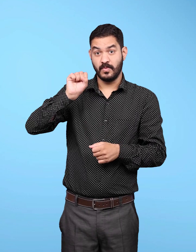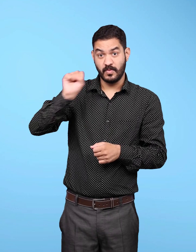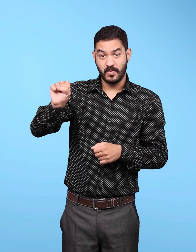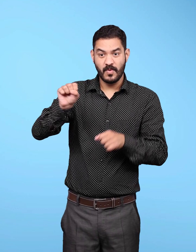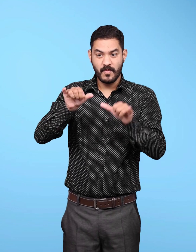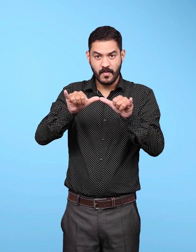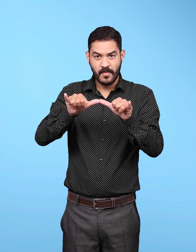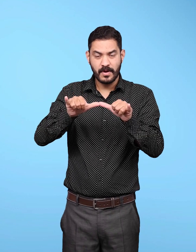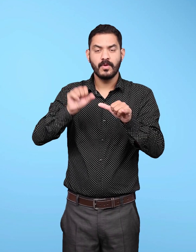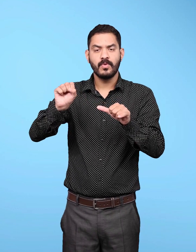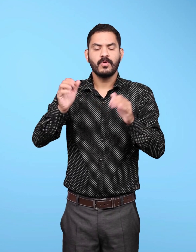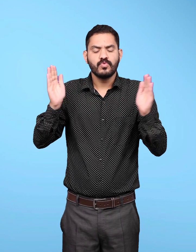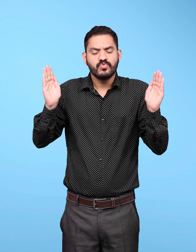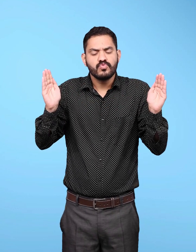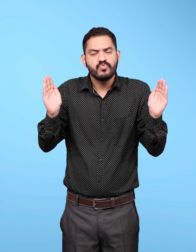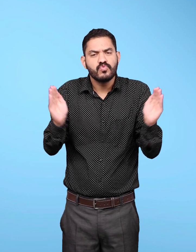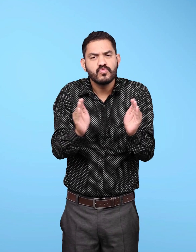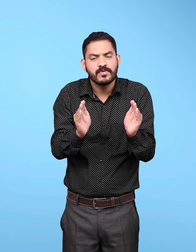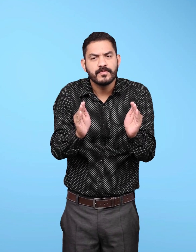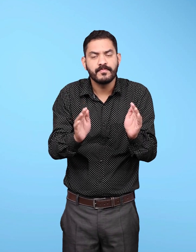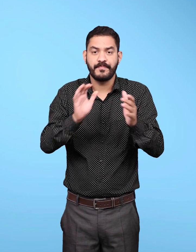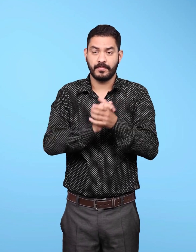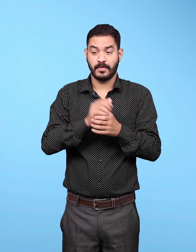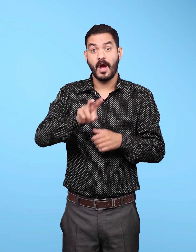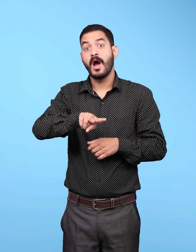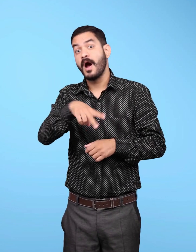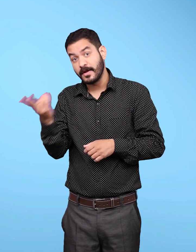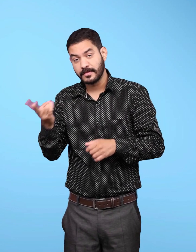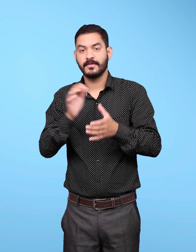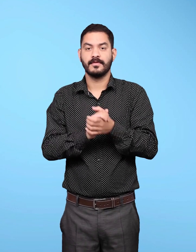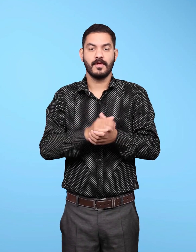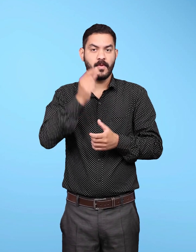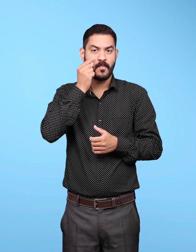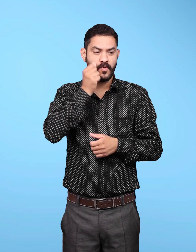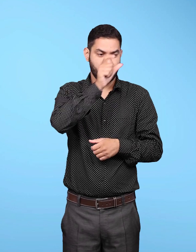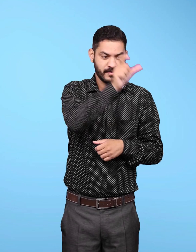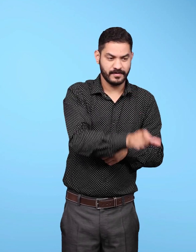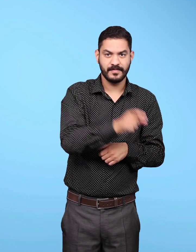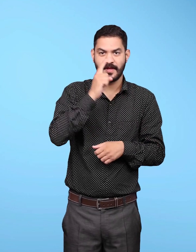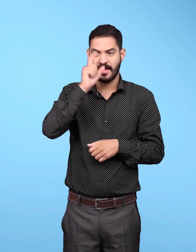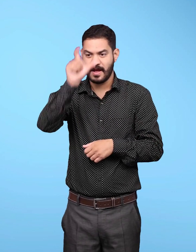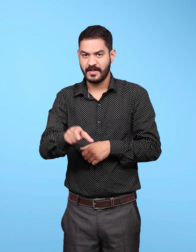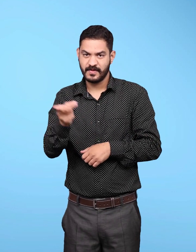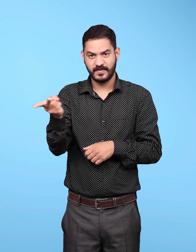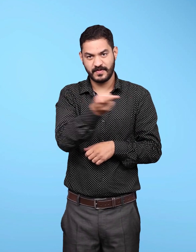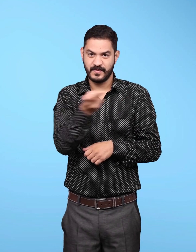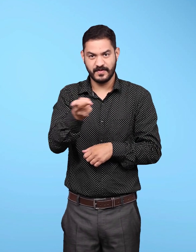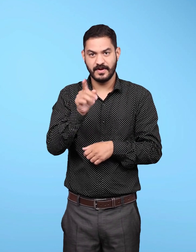Most of whom were smaller landowners. And then there were men and women such as the